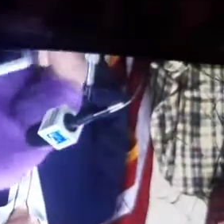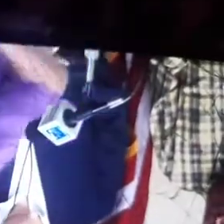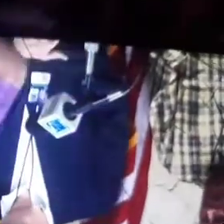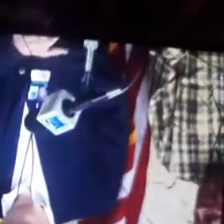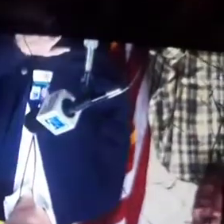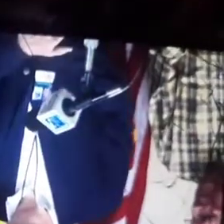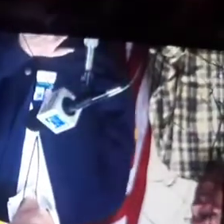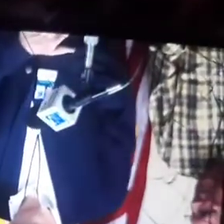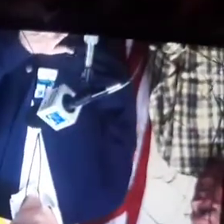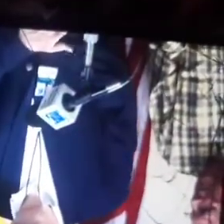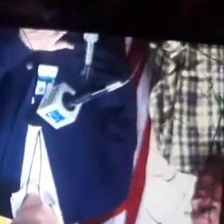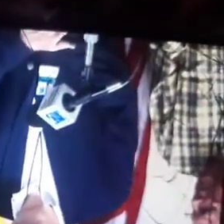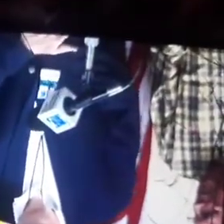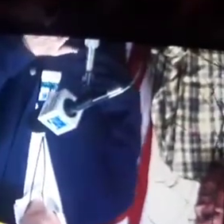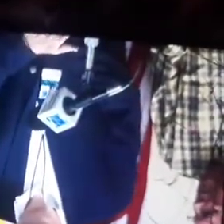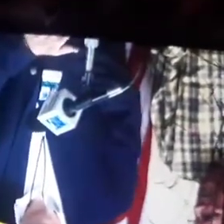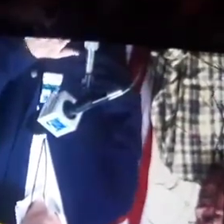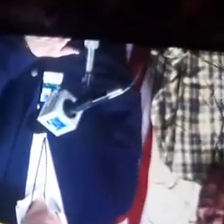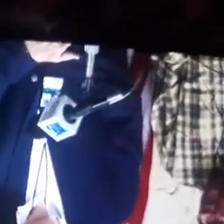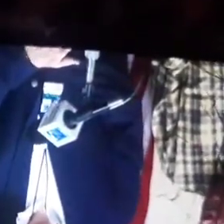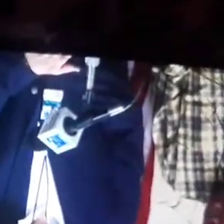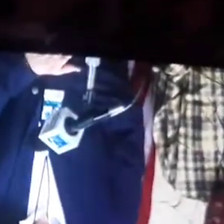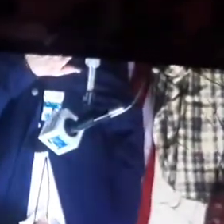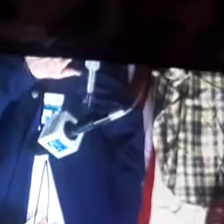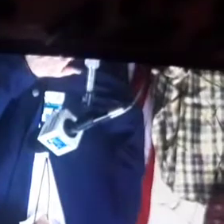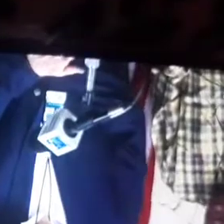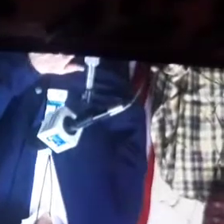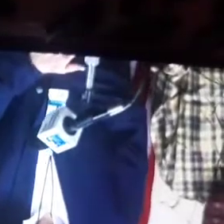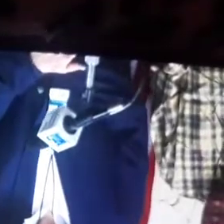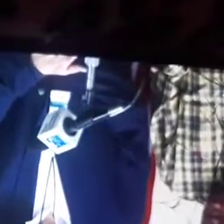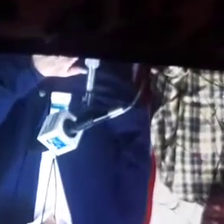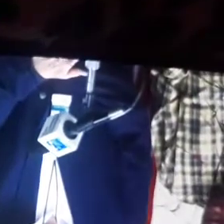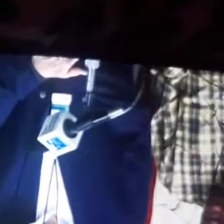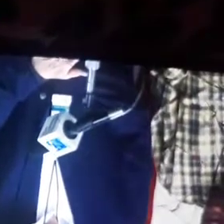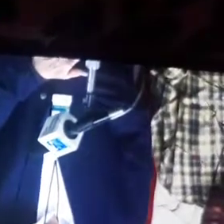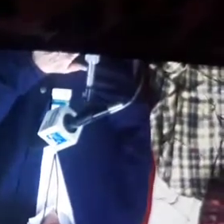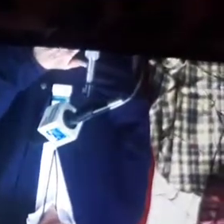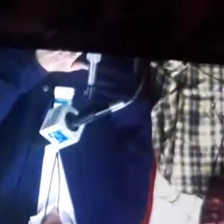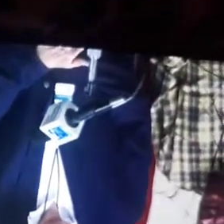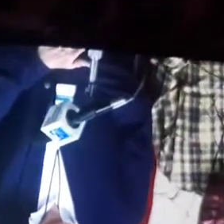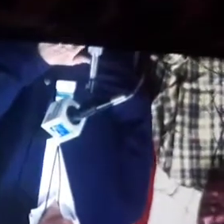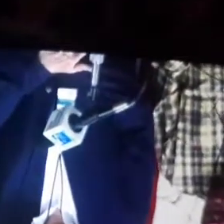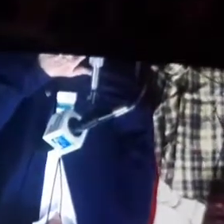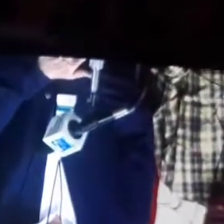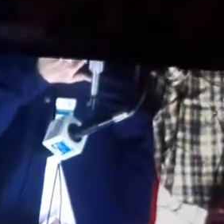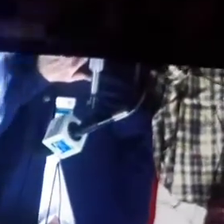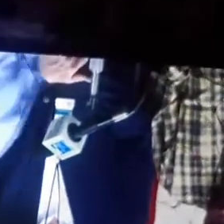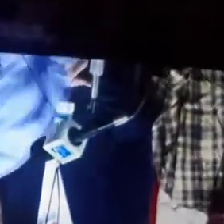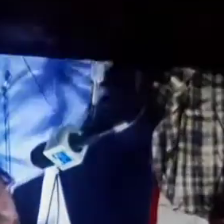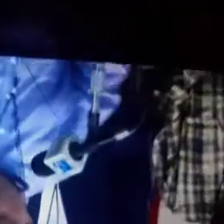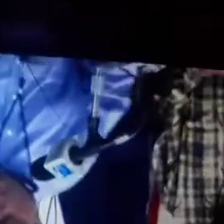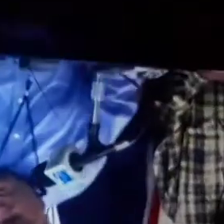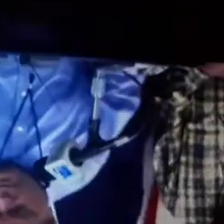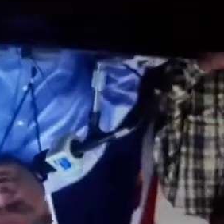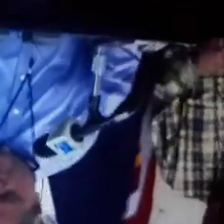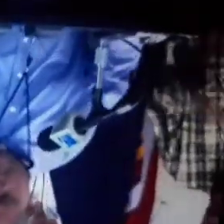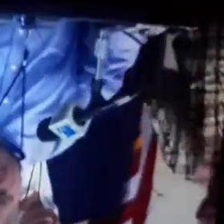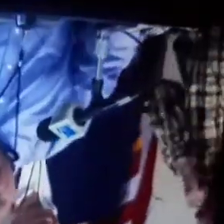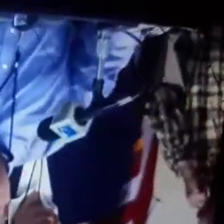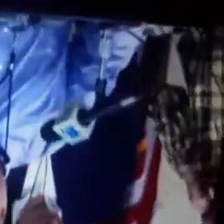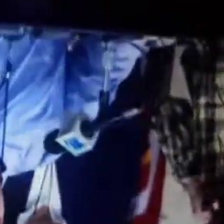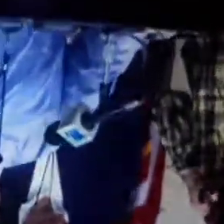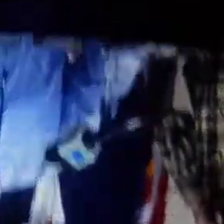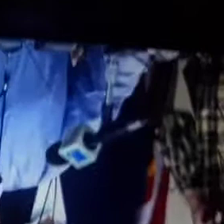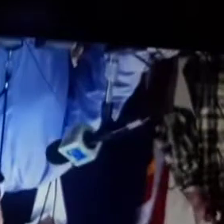No emergency help after 4 p.m. in southern... Good morning. I'm Weston Newton,